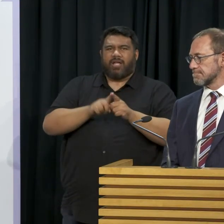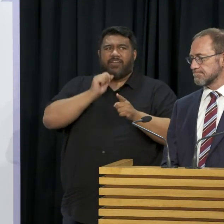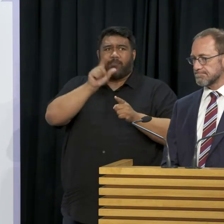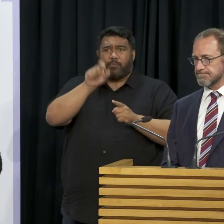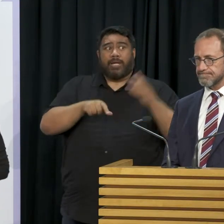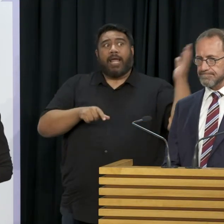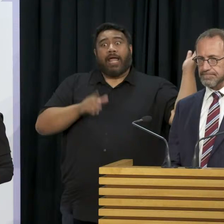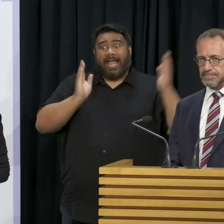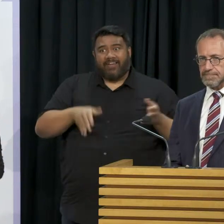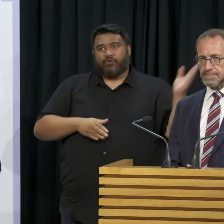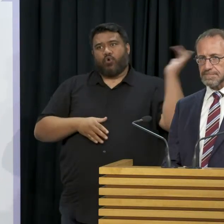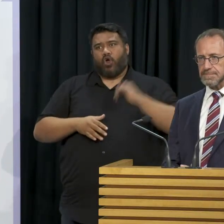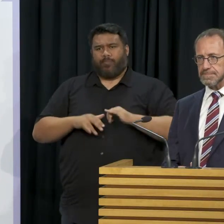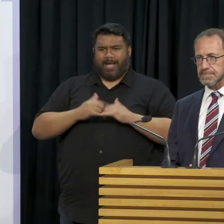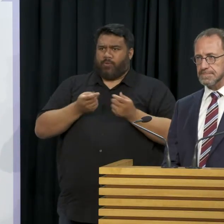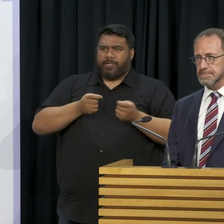home.